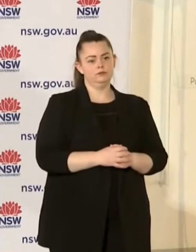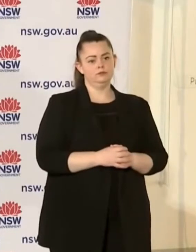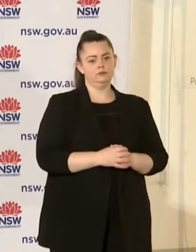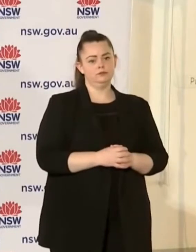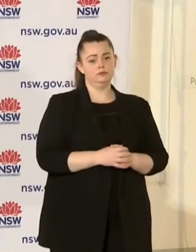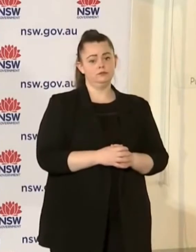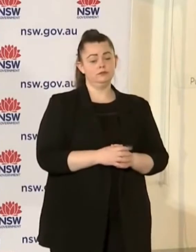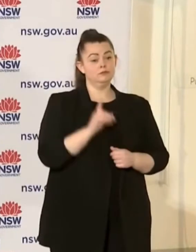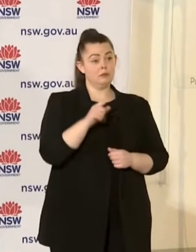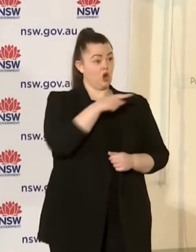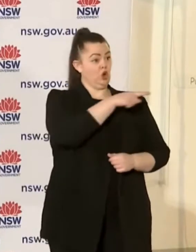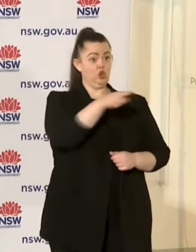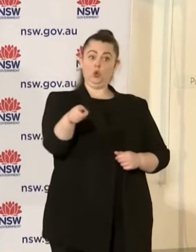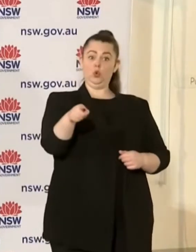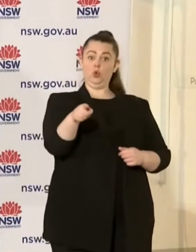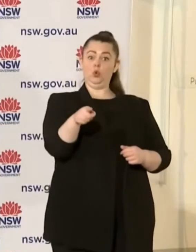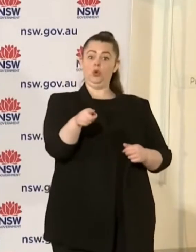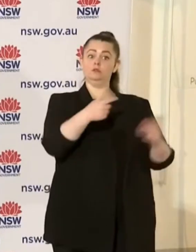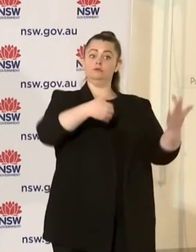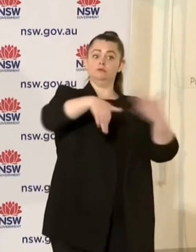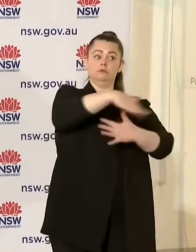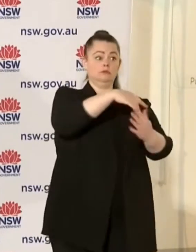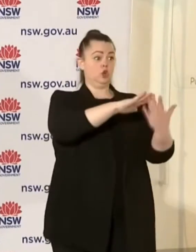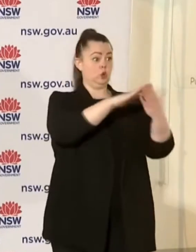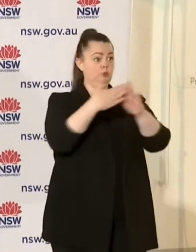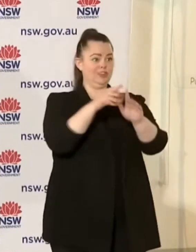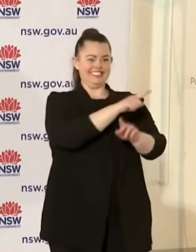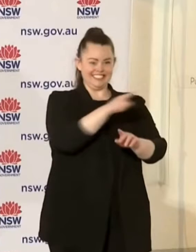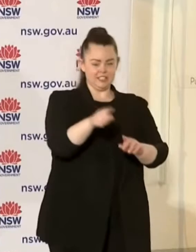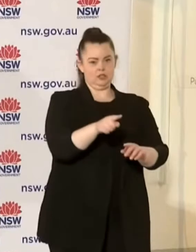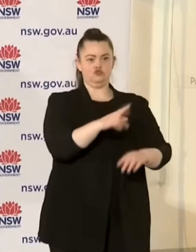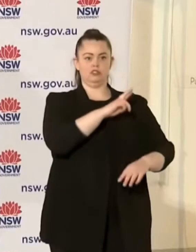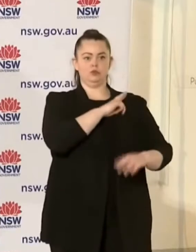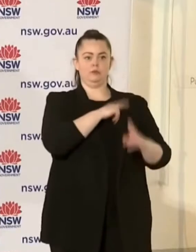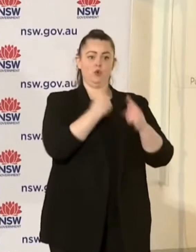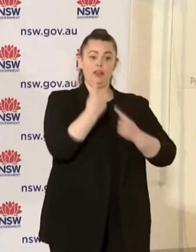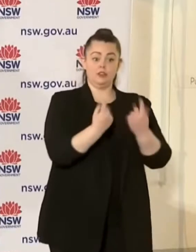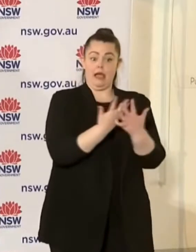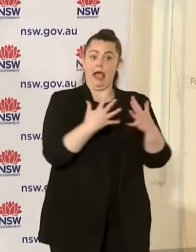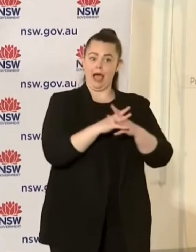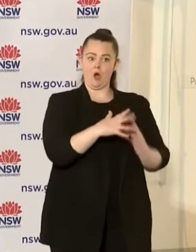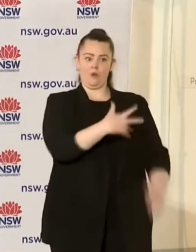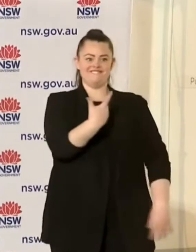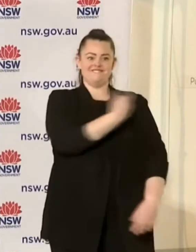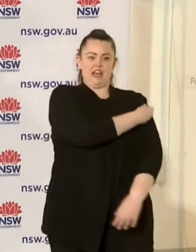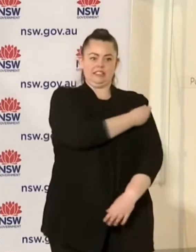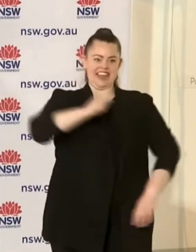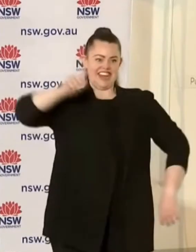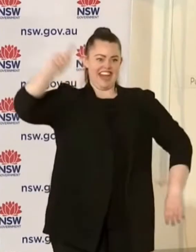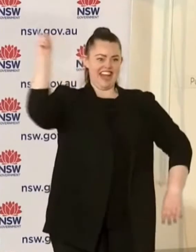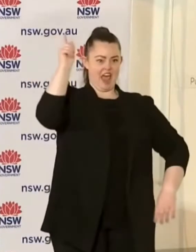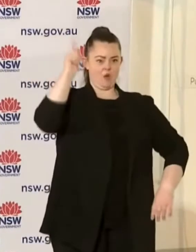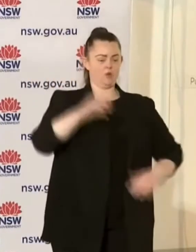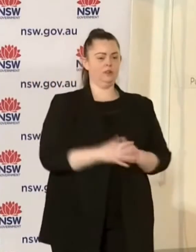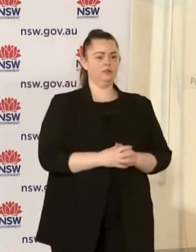strong responsibility, and that is to get vaccinated and to do it now. Thank you. Minister, it's a beautiful